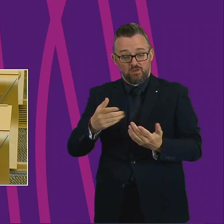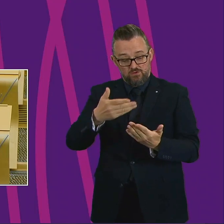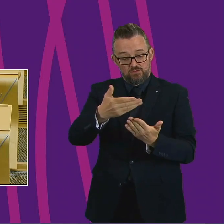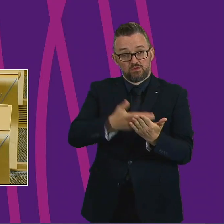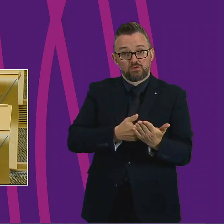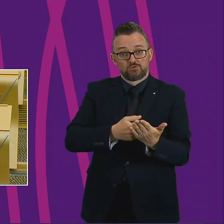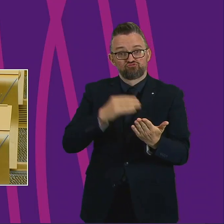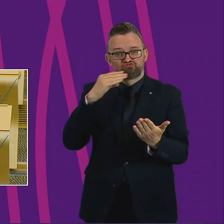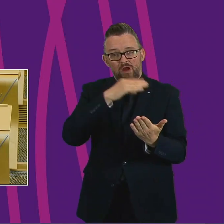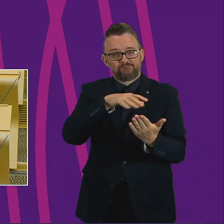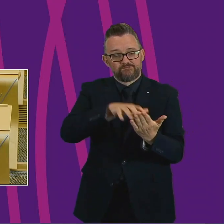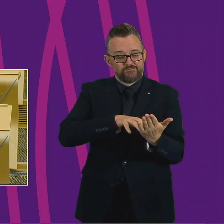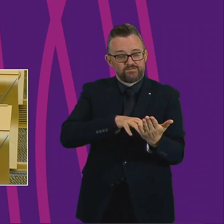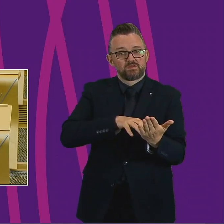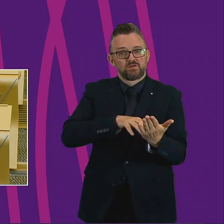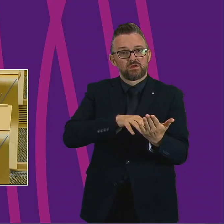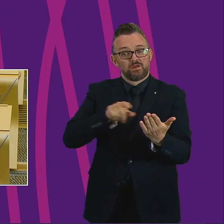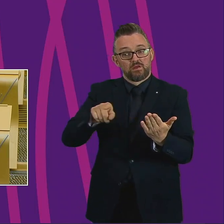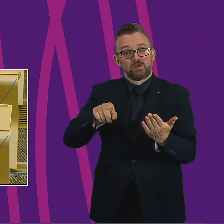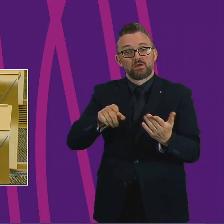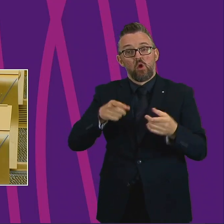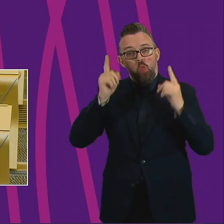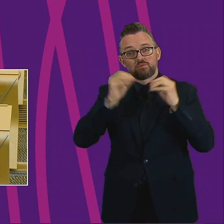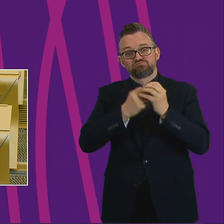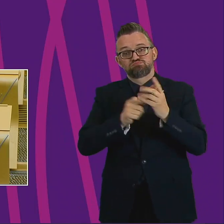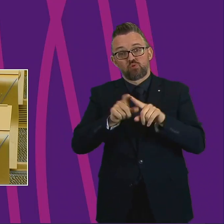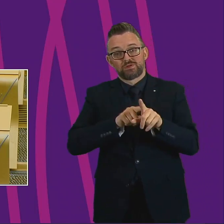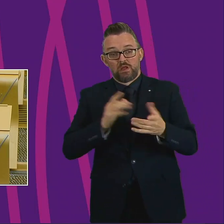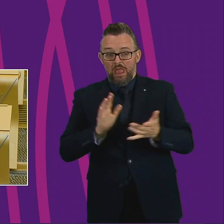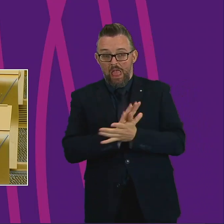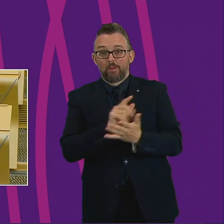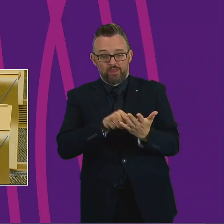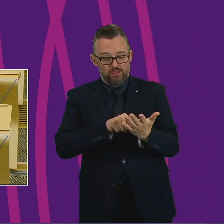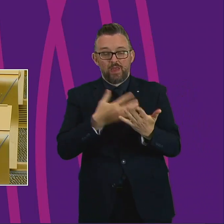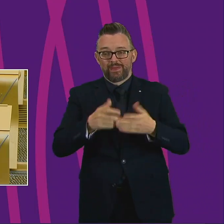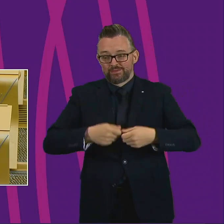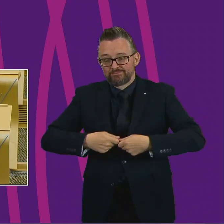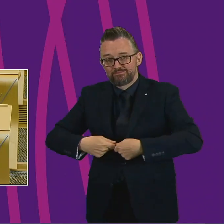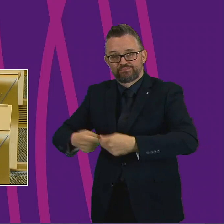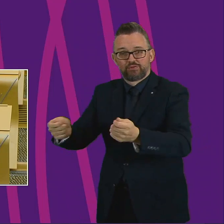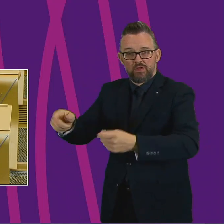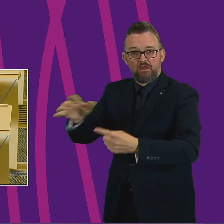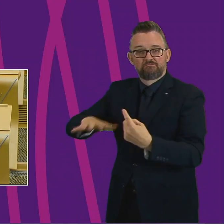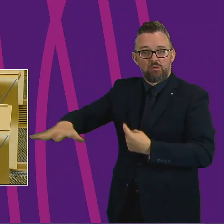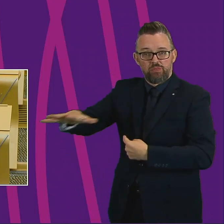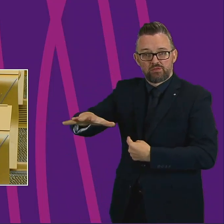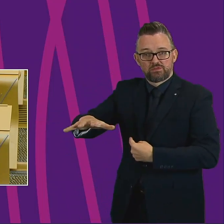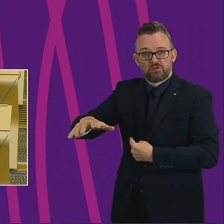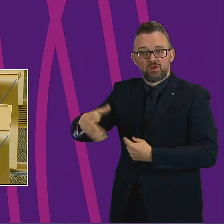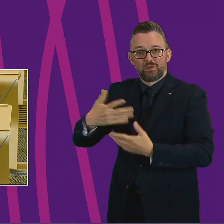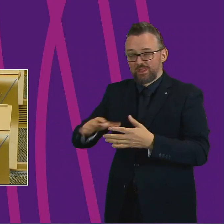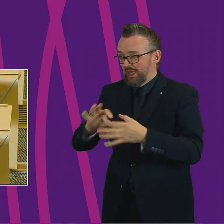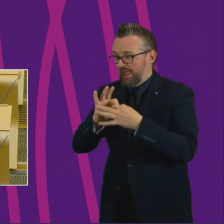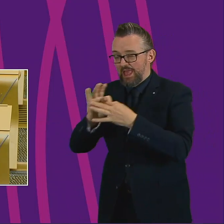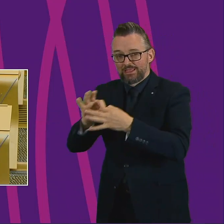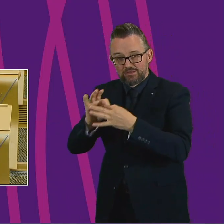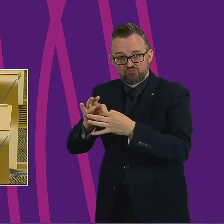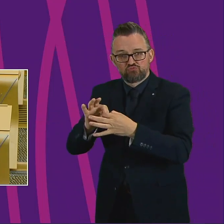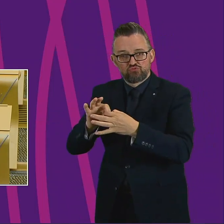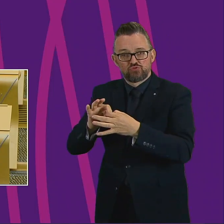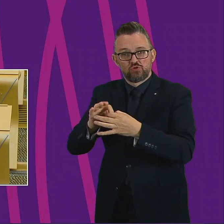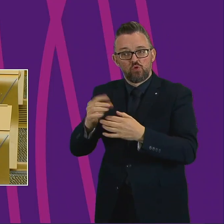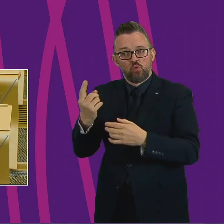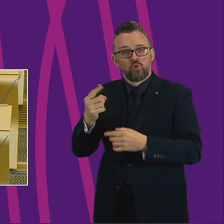remit that he was content with was circulated to families engaged and affected at